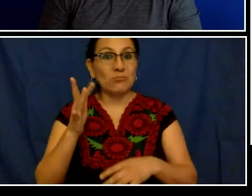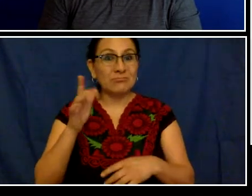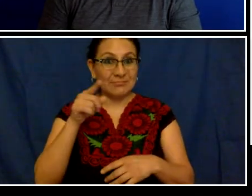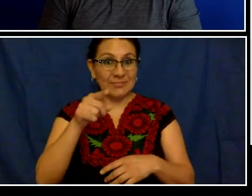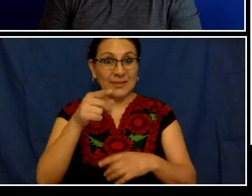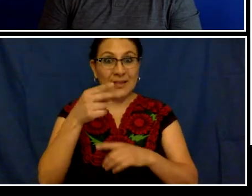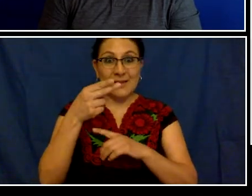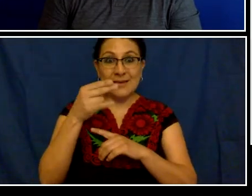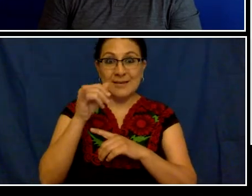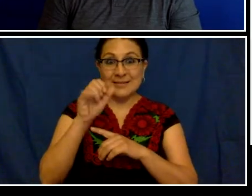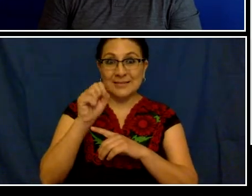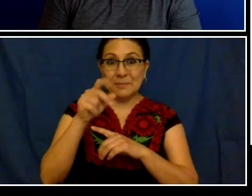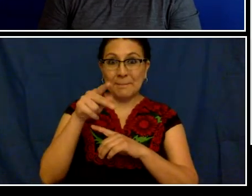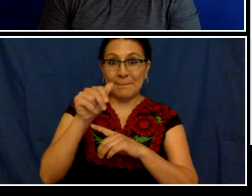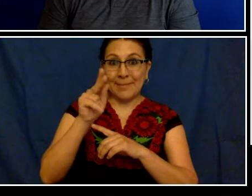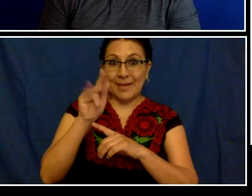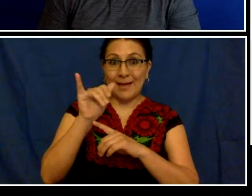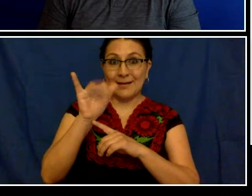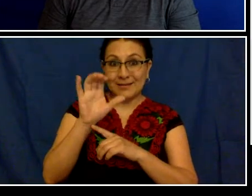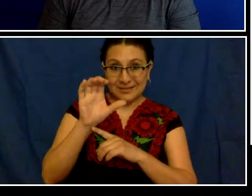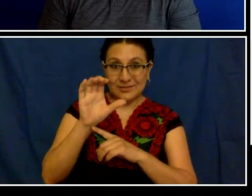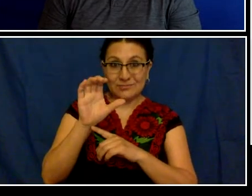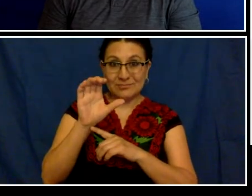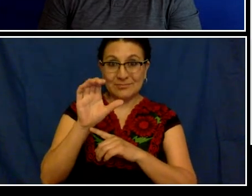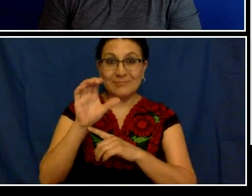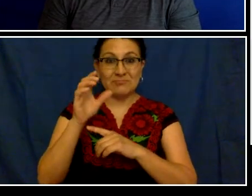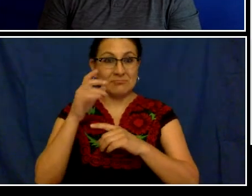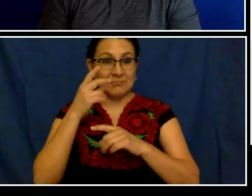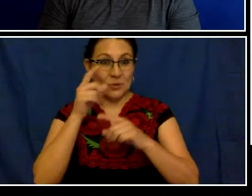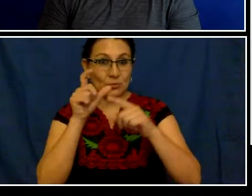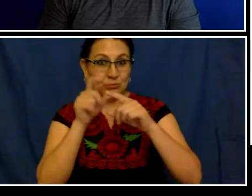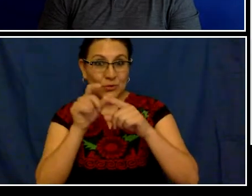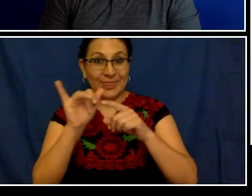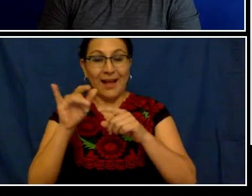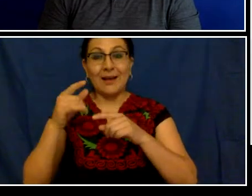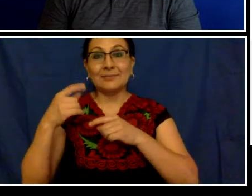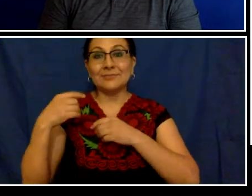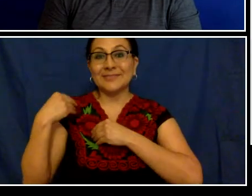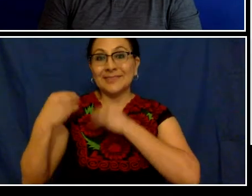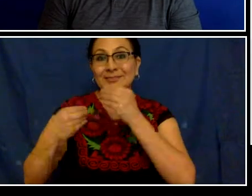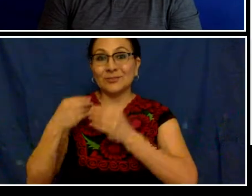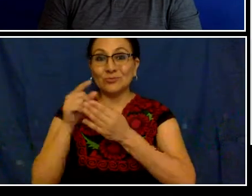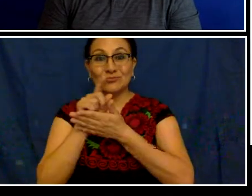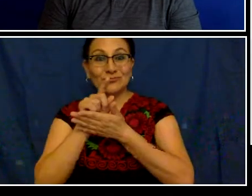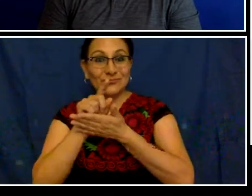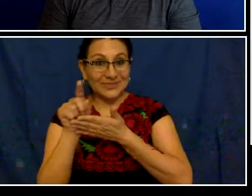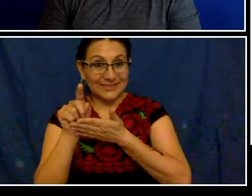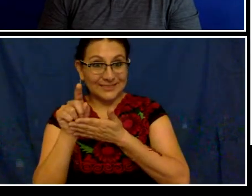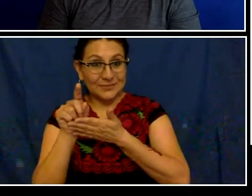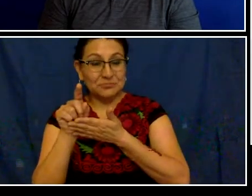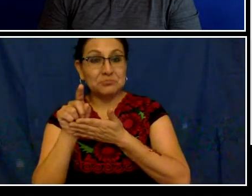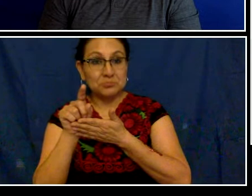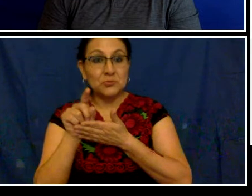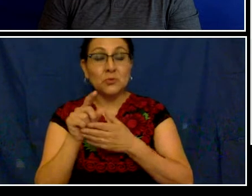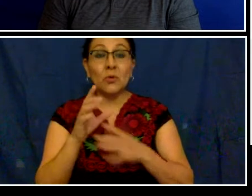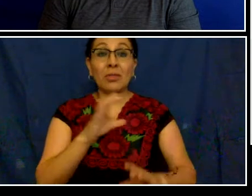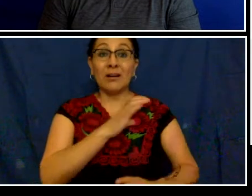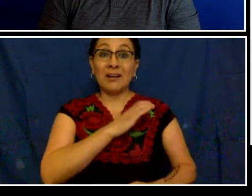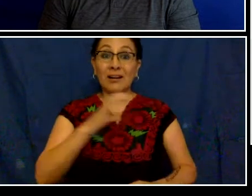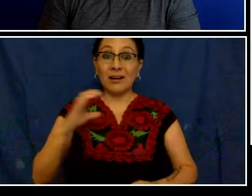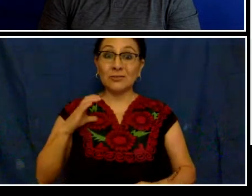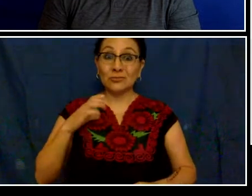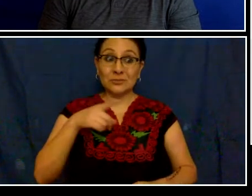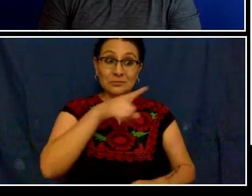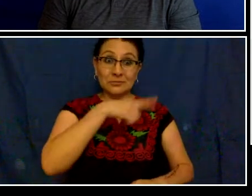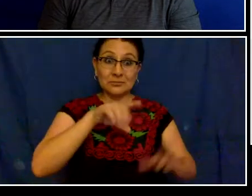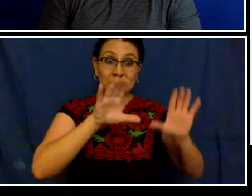Okay, the historical events. We have the Hispanic Heritage Week.